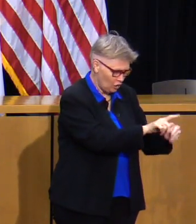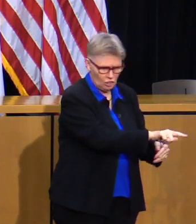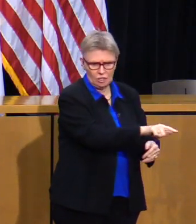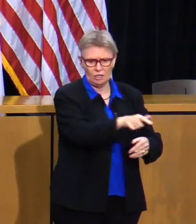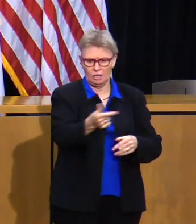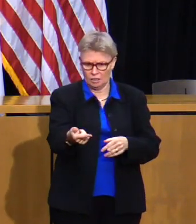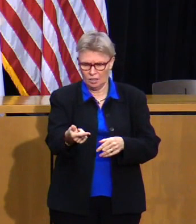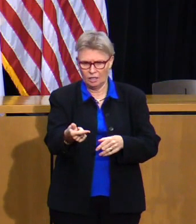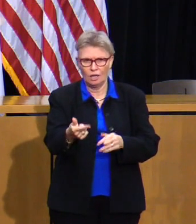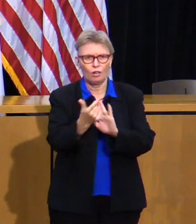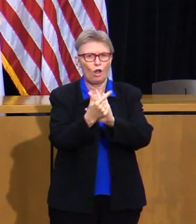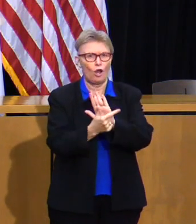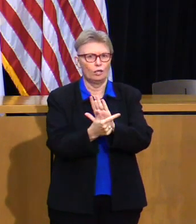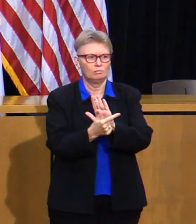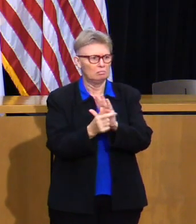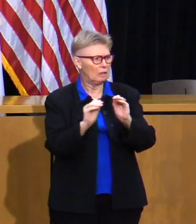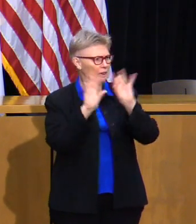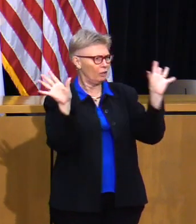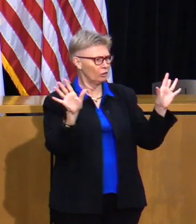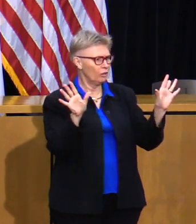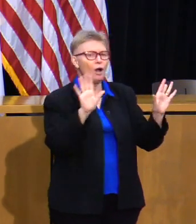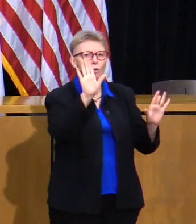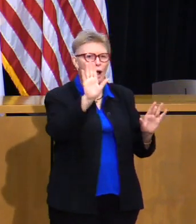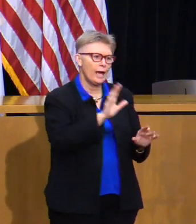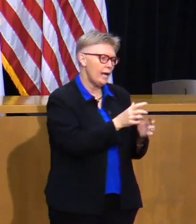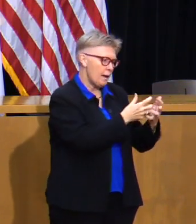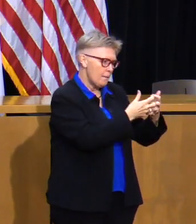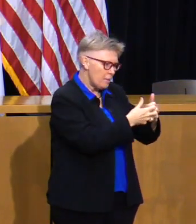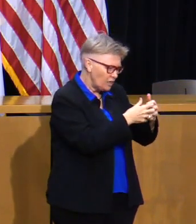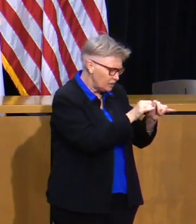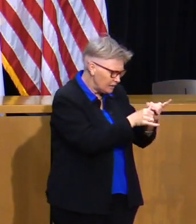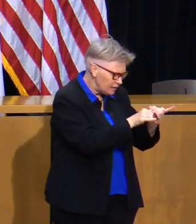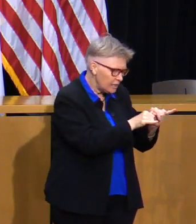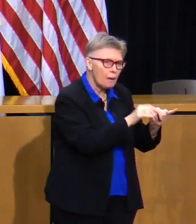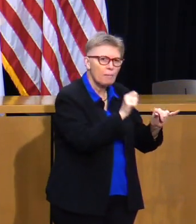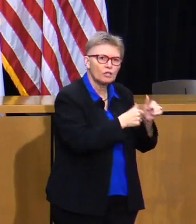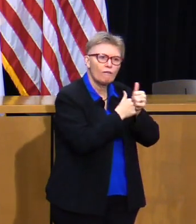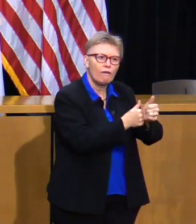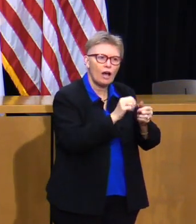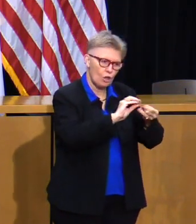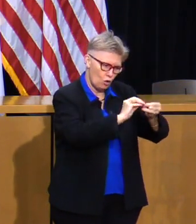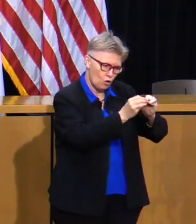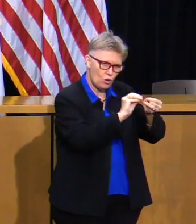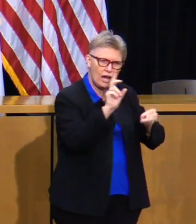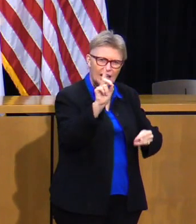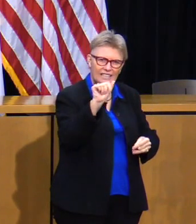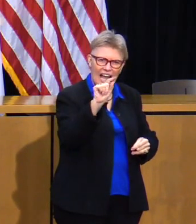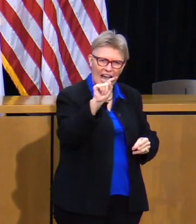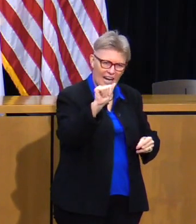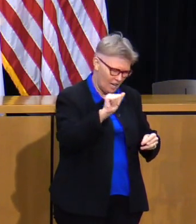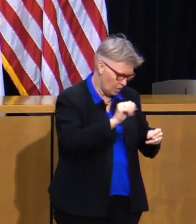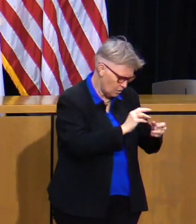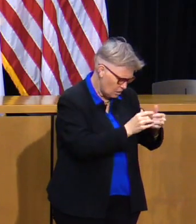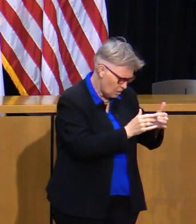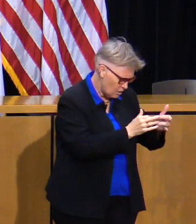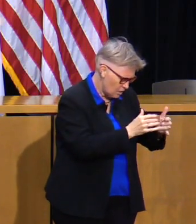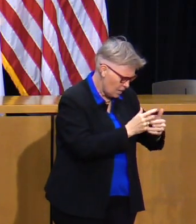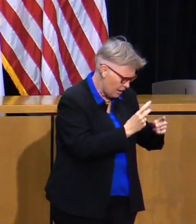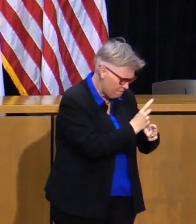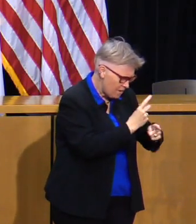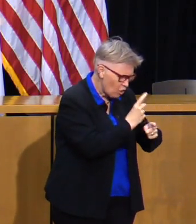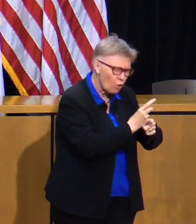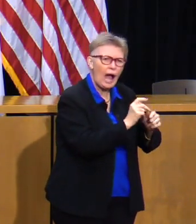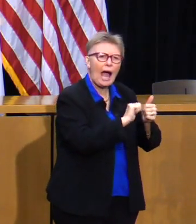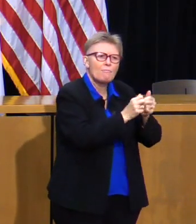Engineering requires you to look at the data and follow it where it goes, and to roll up your sleeves when there's a problem that looks